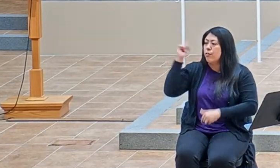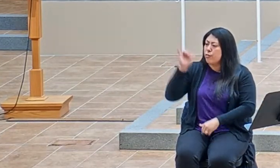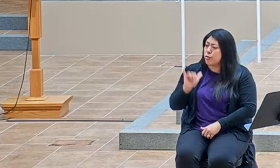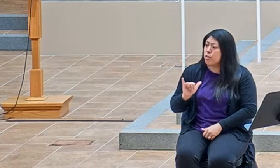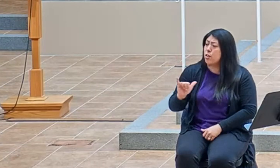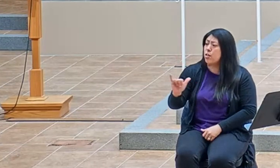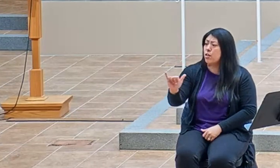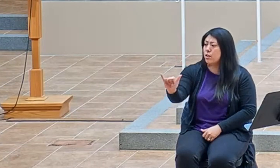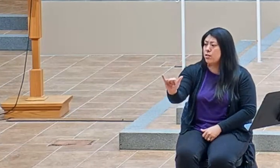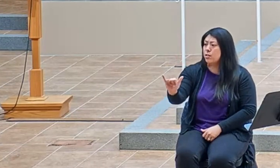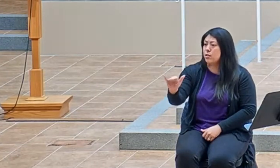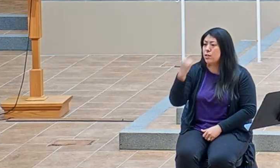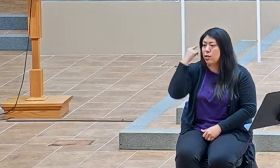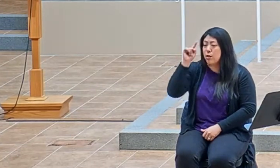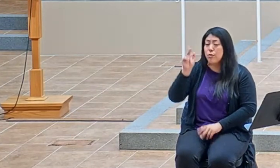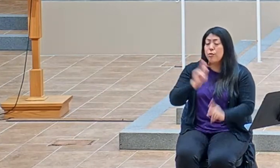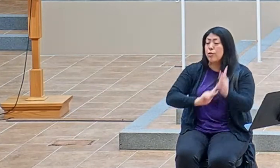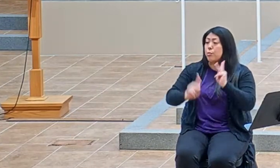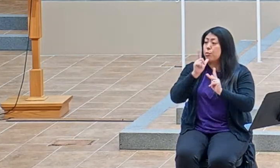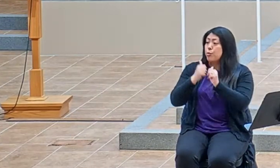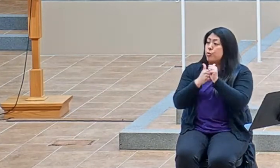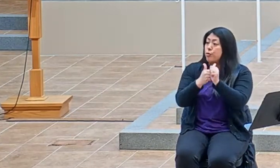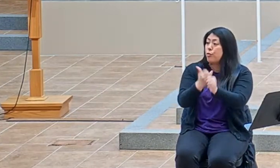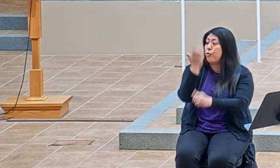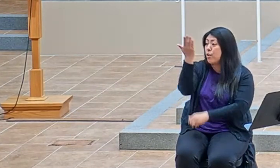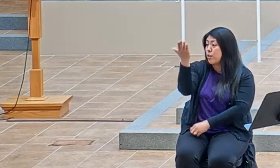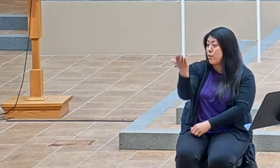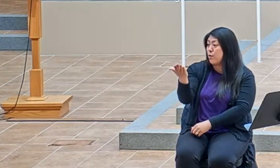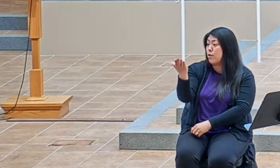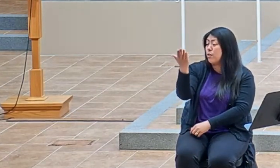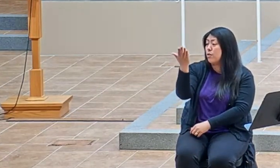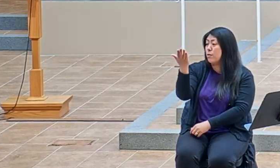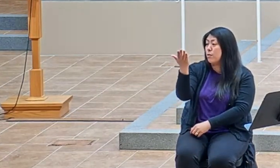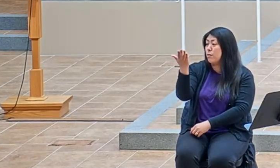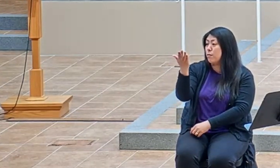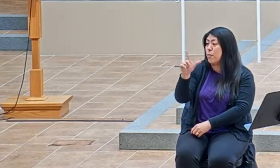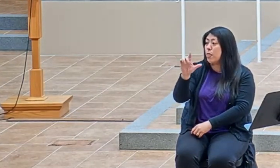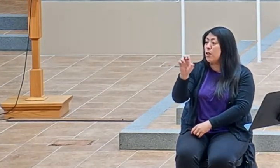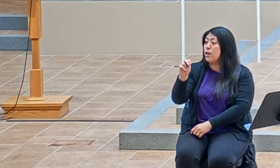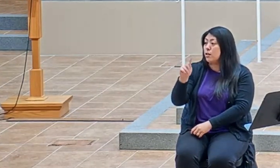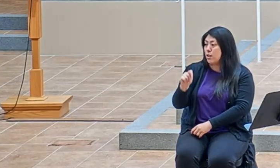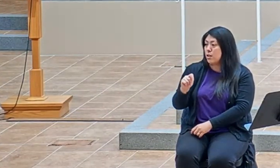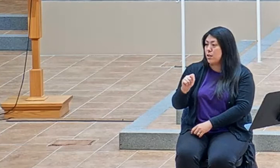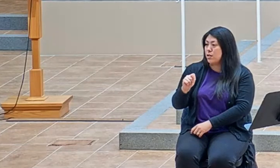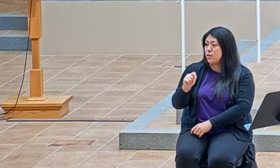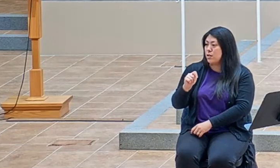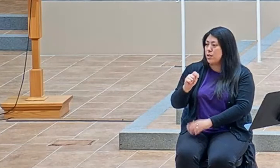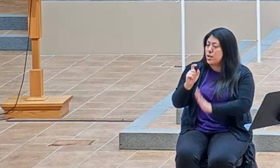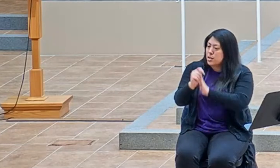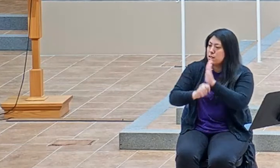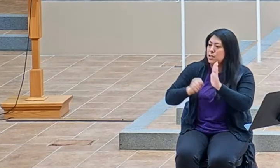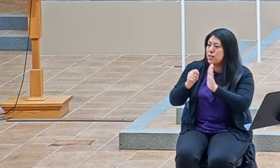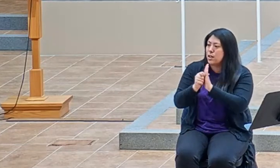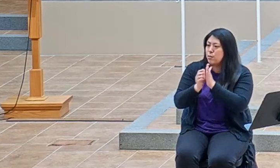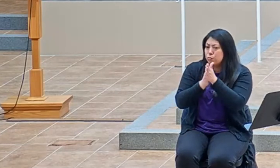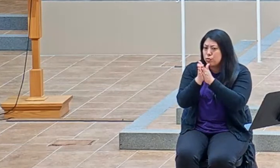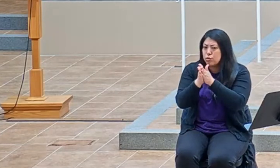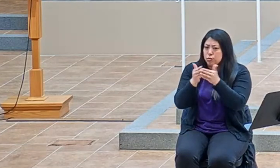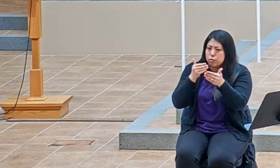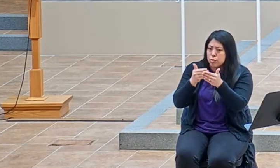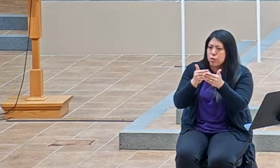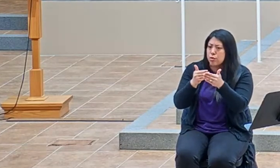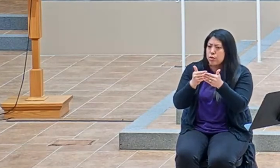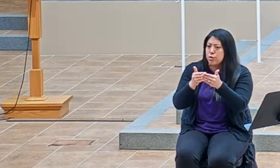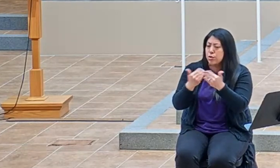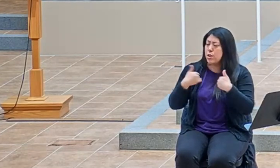everlasting life to those who follow him. Lent is a time to strive to grow closer